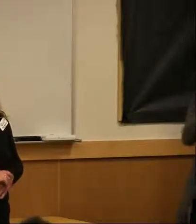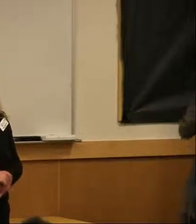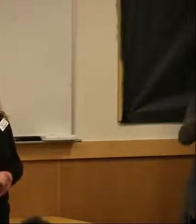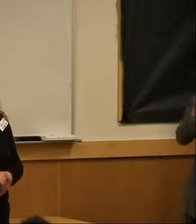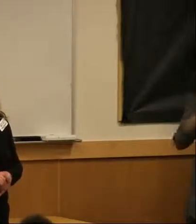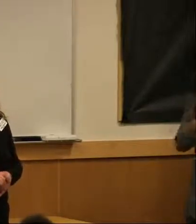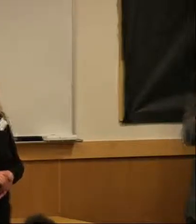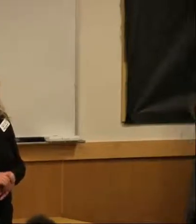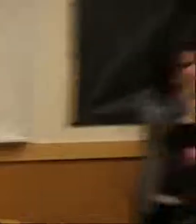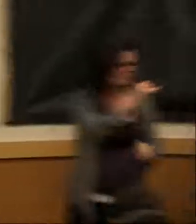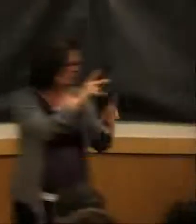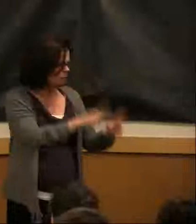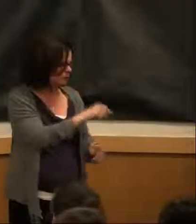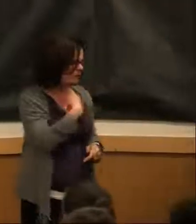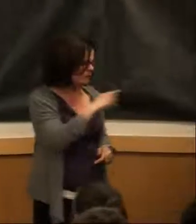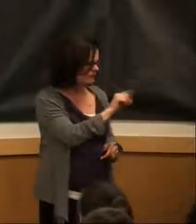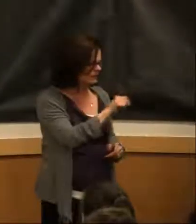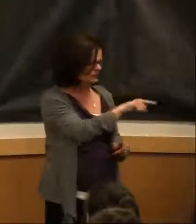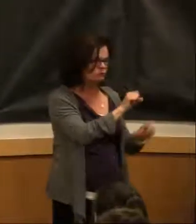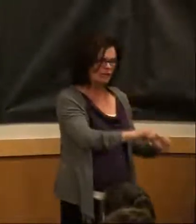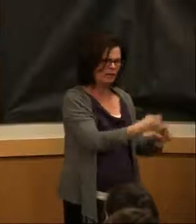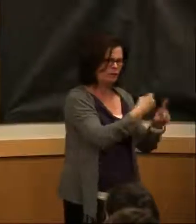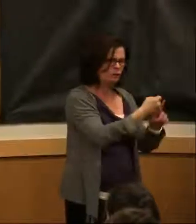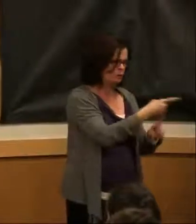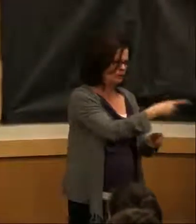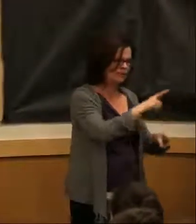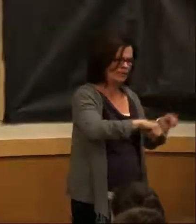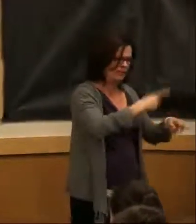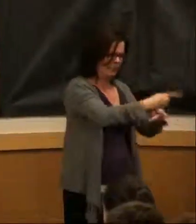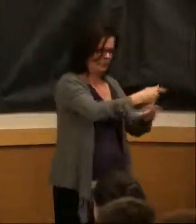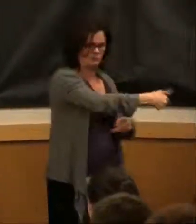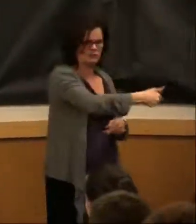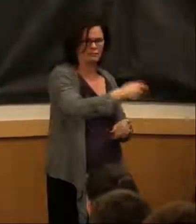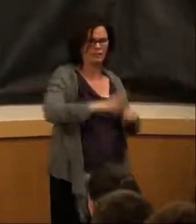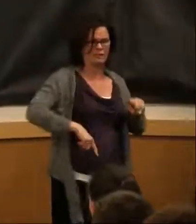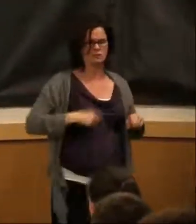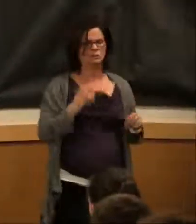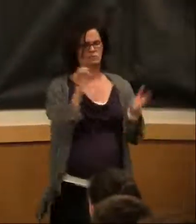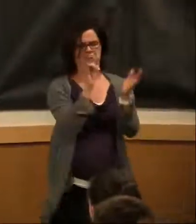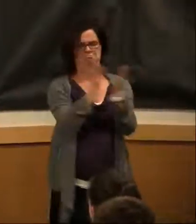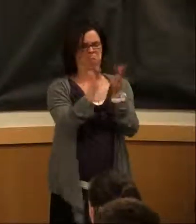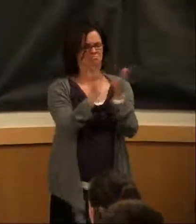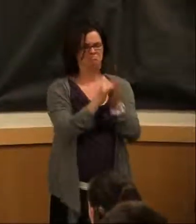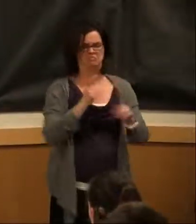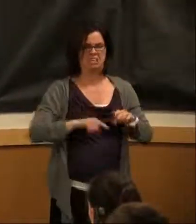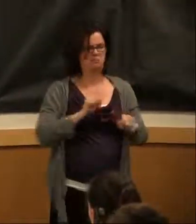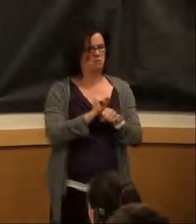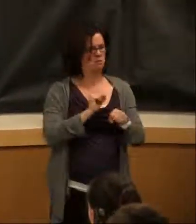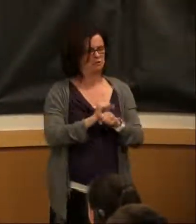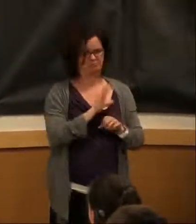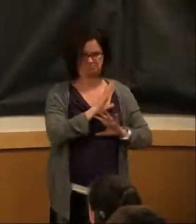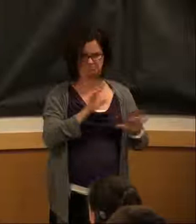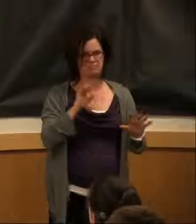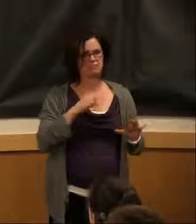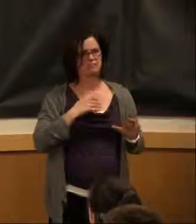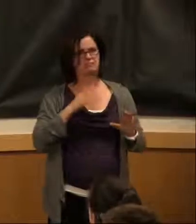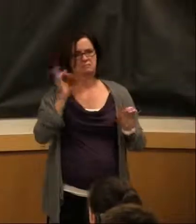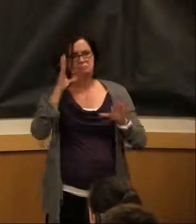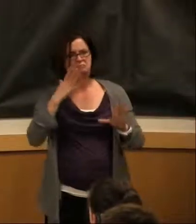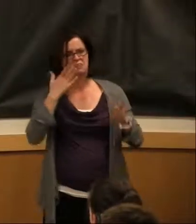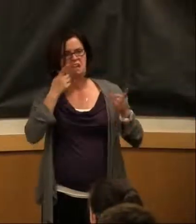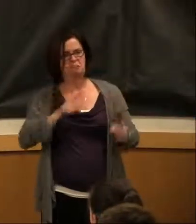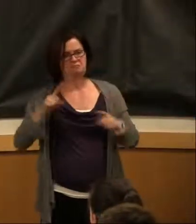somebody who has disabilities and can't take care of themselves. So now, once we get them into the